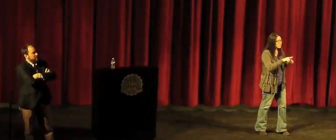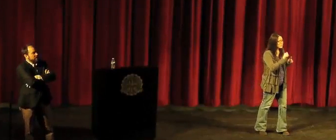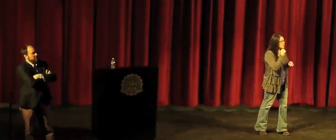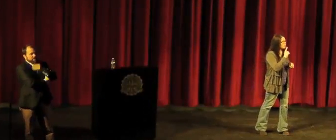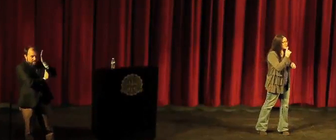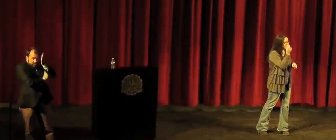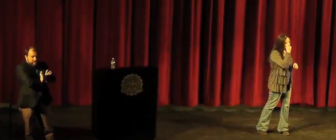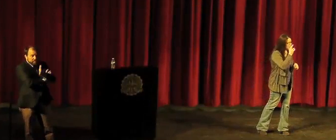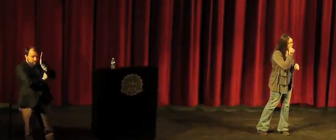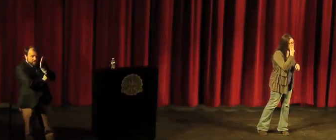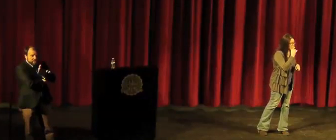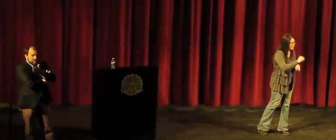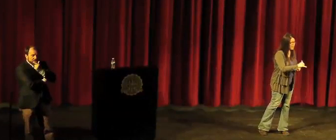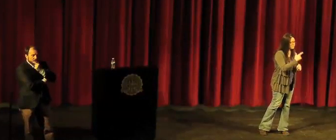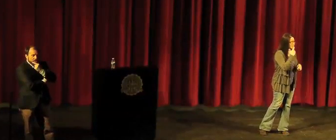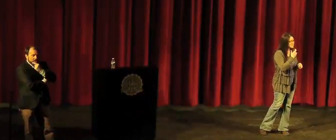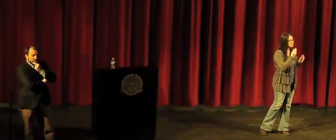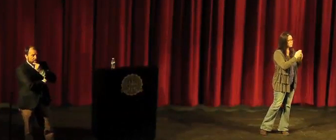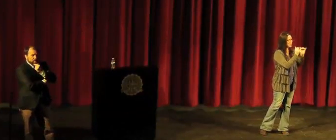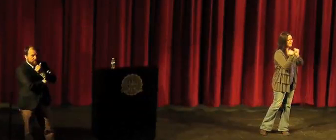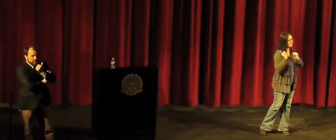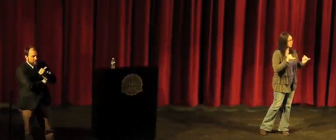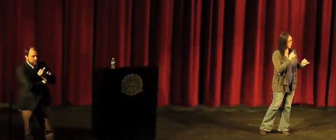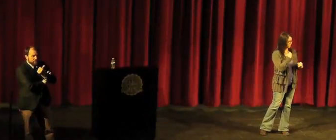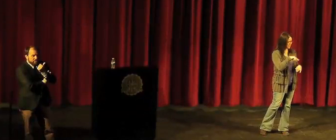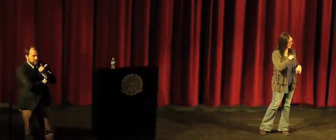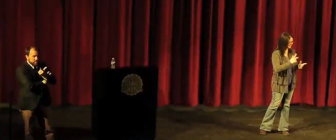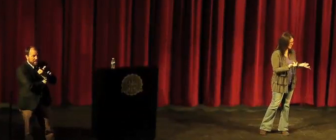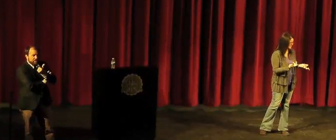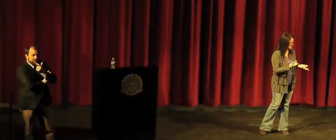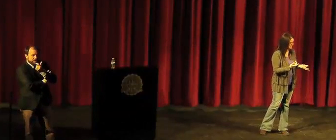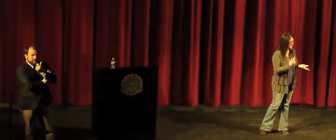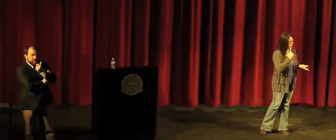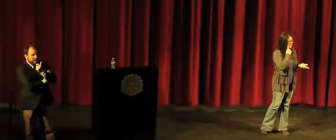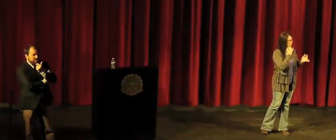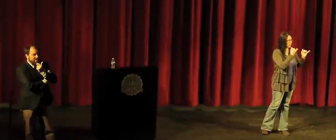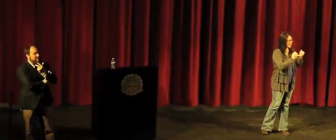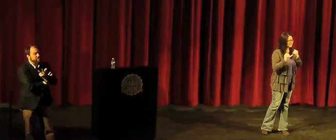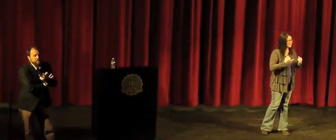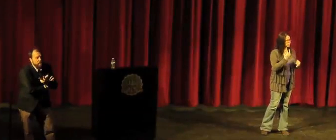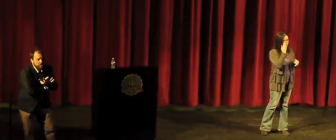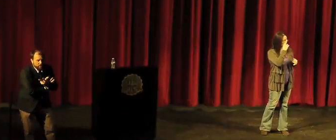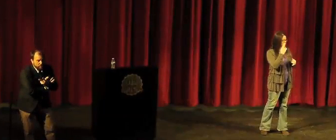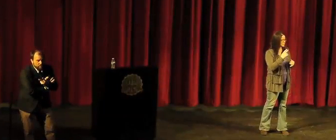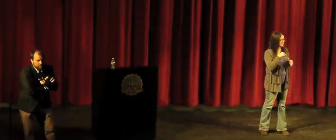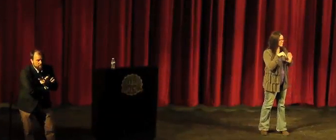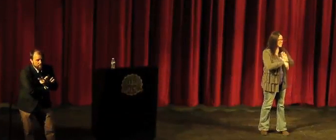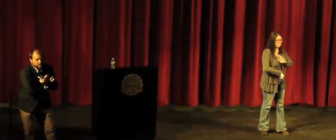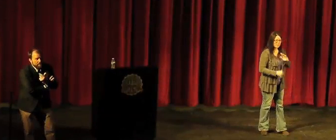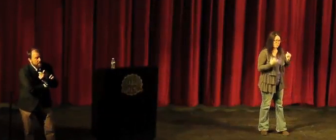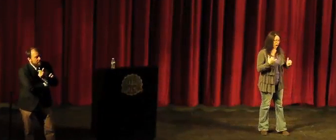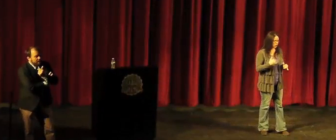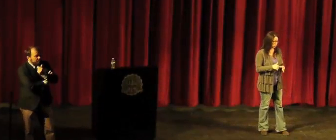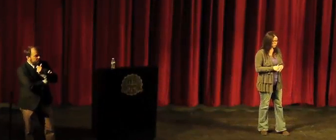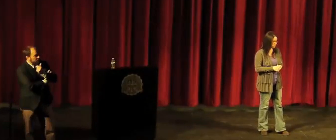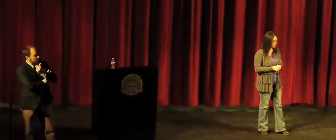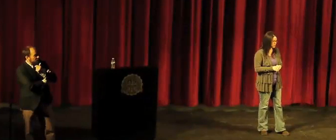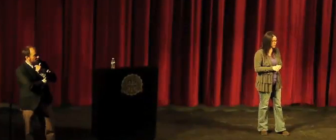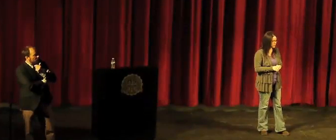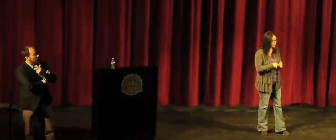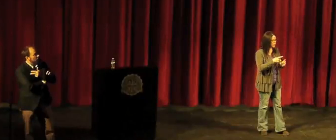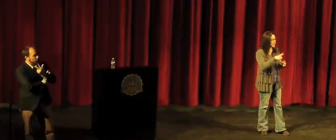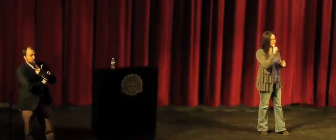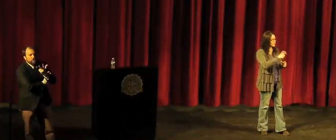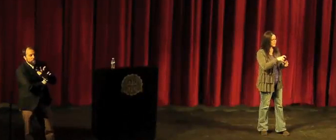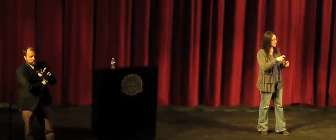it, because it's this individualistic. So I think we are individualistic, rationalistic, and deeply modern. And we need